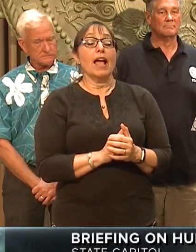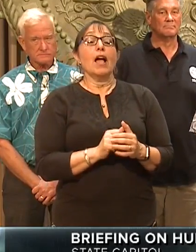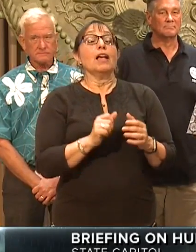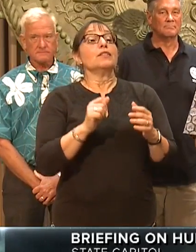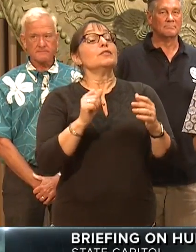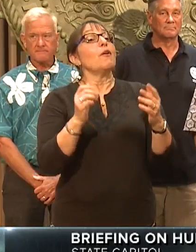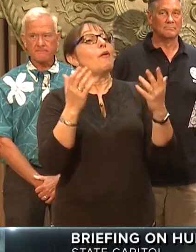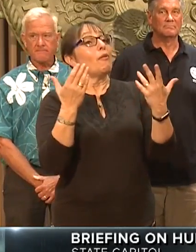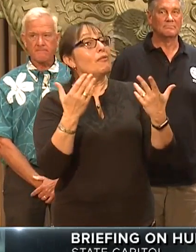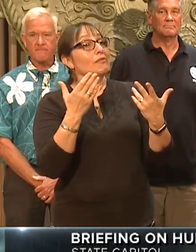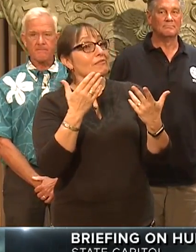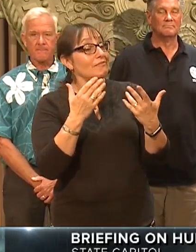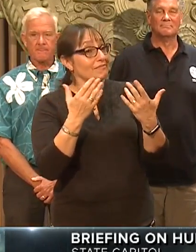I just want to thank you very much for having me here today. Mahalo. very you.